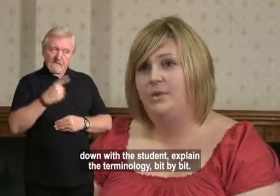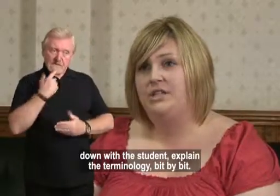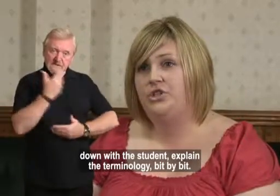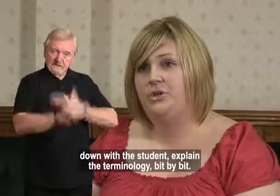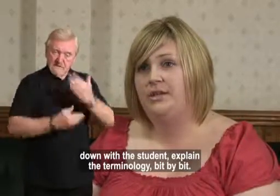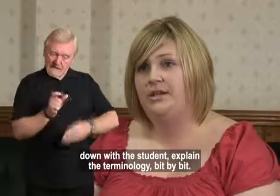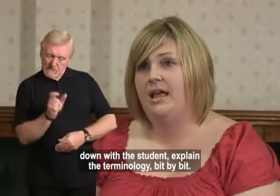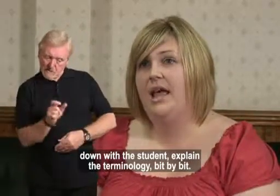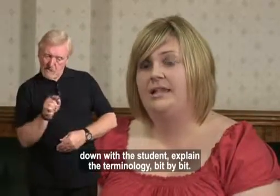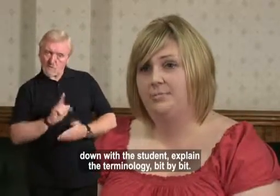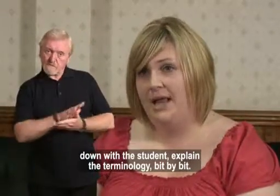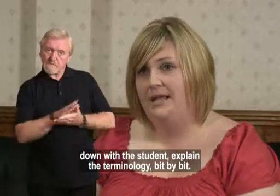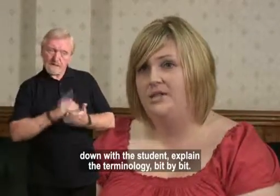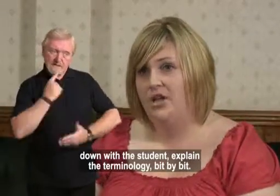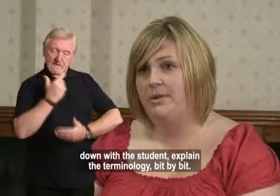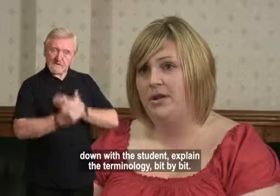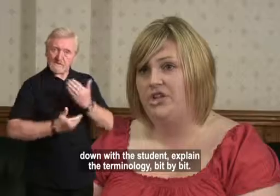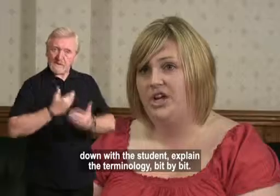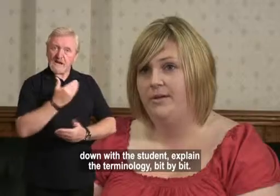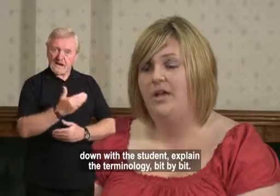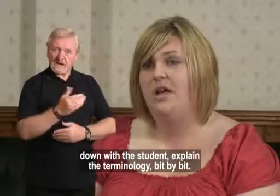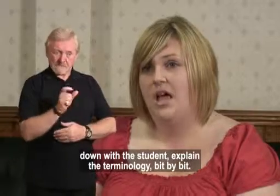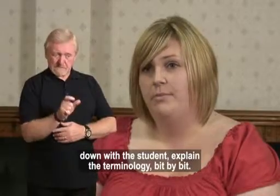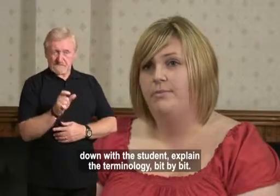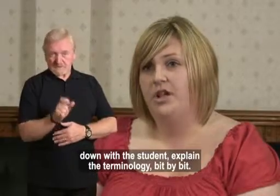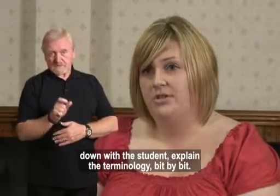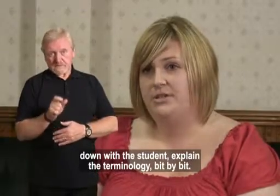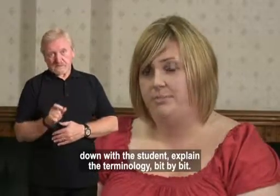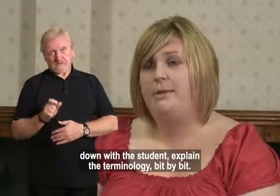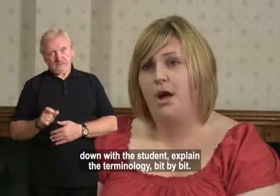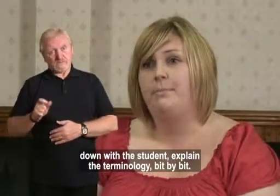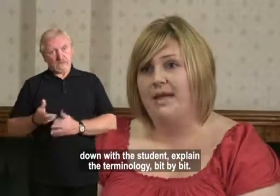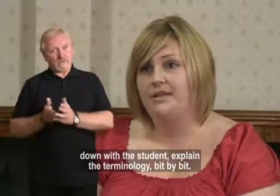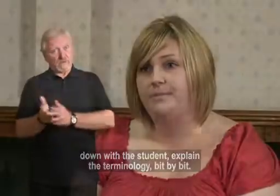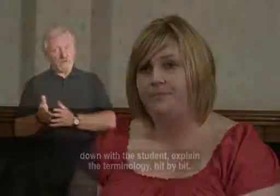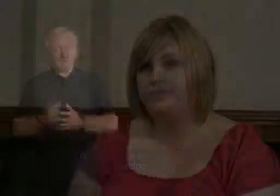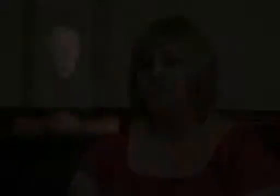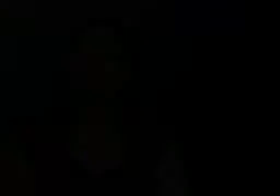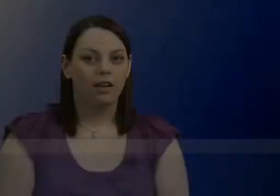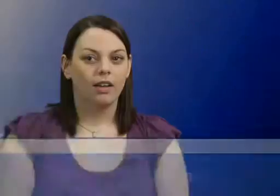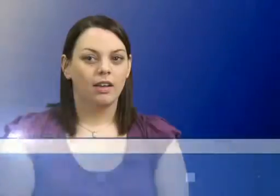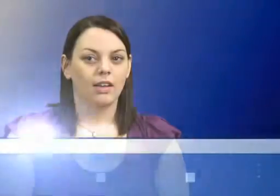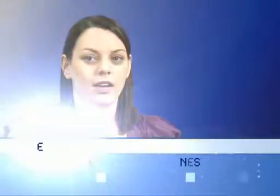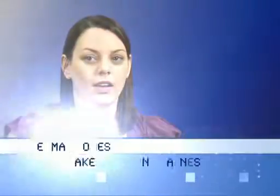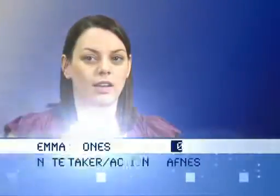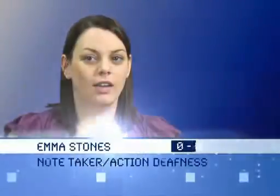sit down with the student, explain the terminology bit by bit.